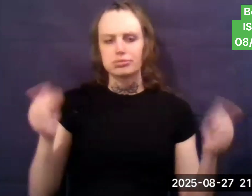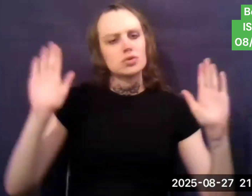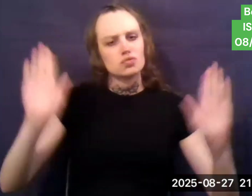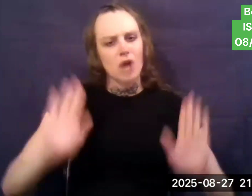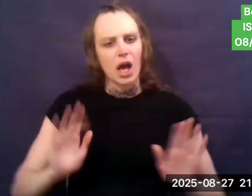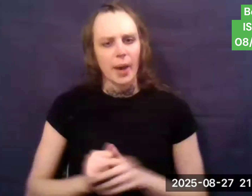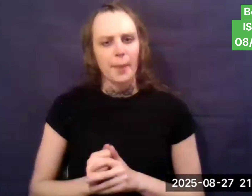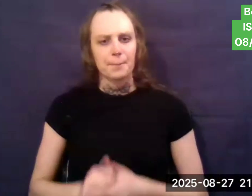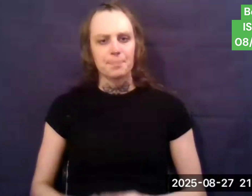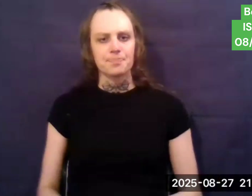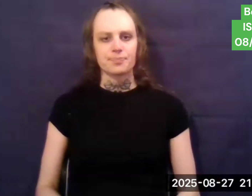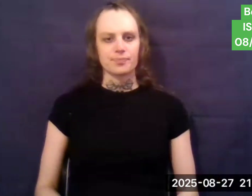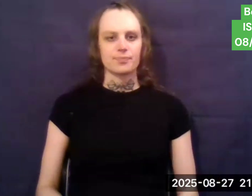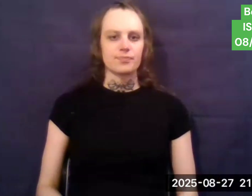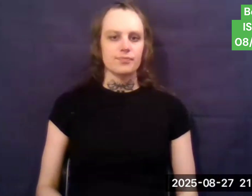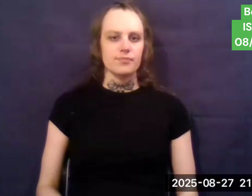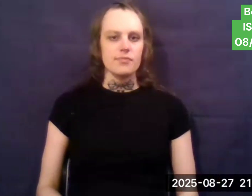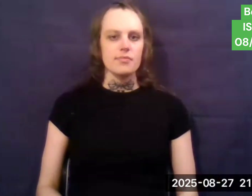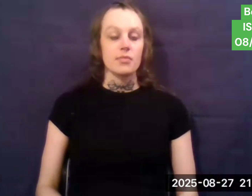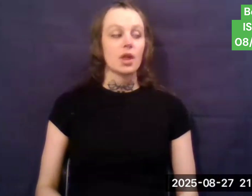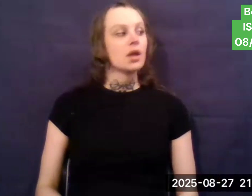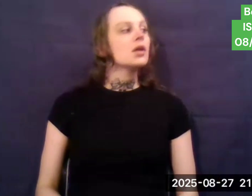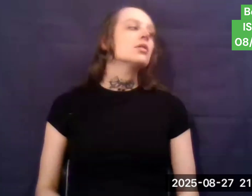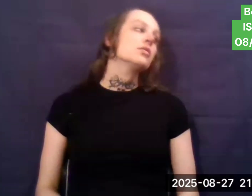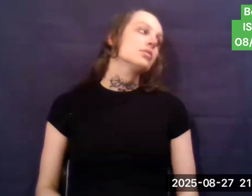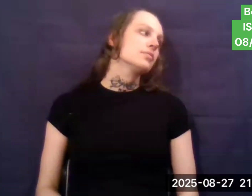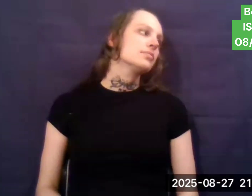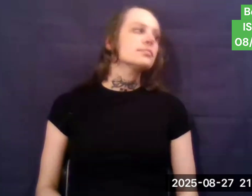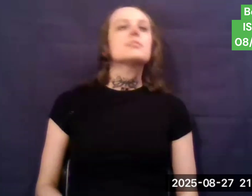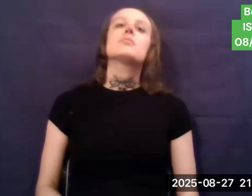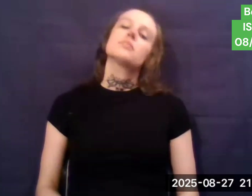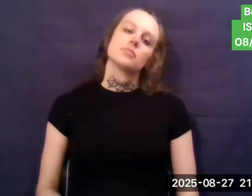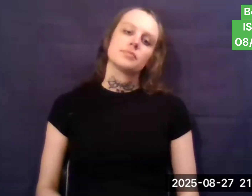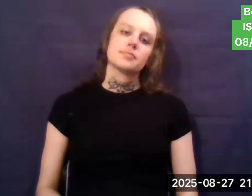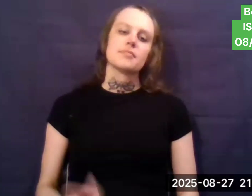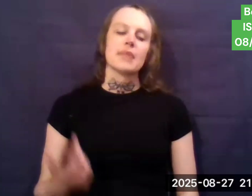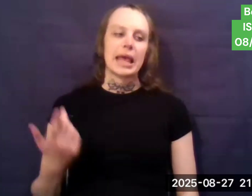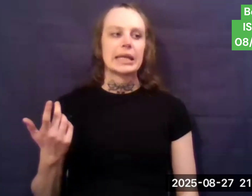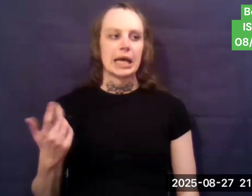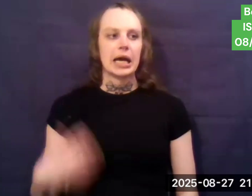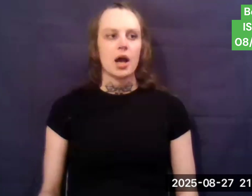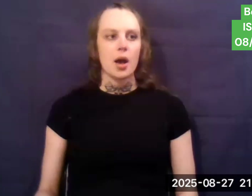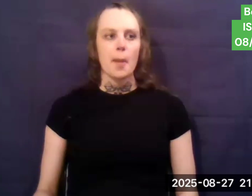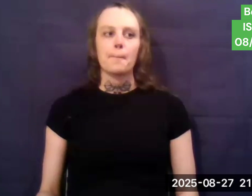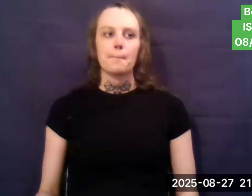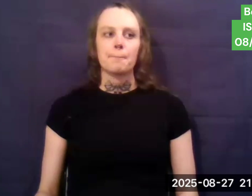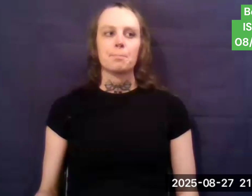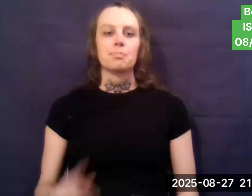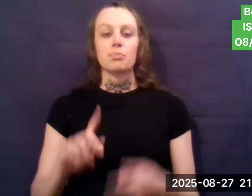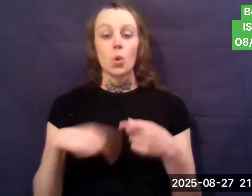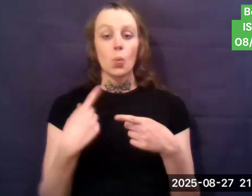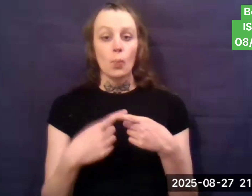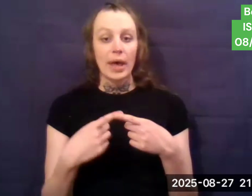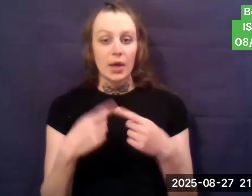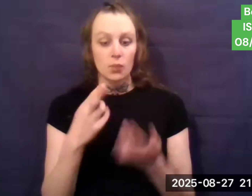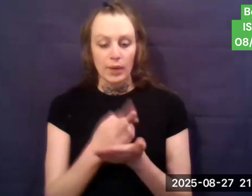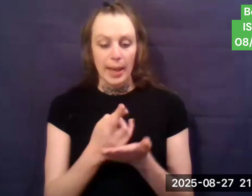um and like I was one of those people that when I got out of treatment, I didn't have a job. I